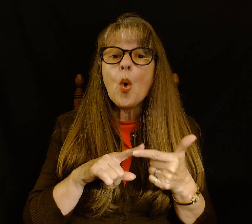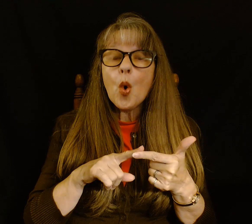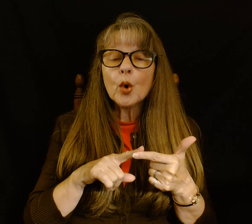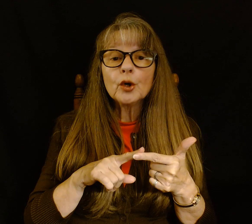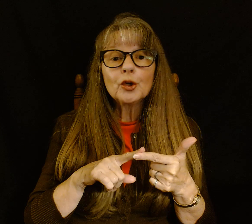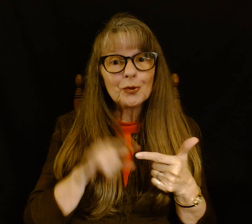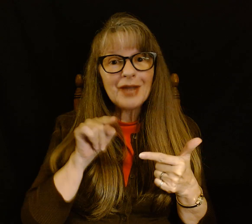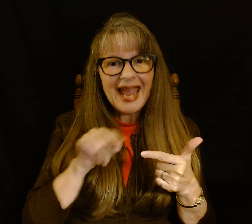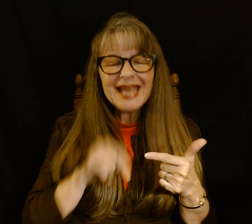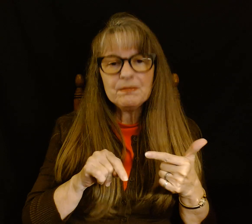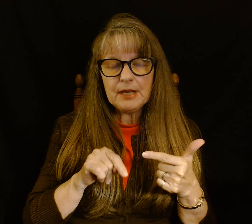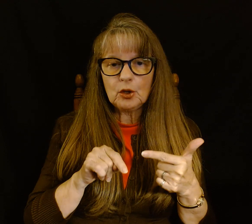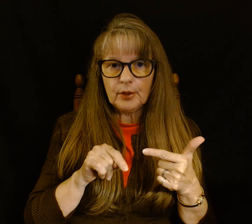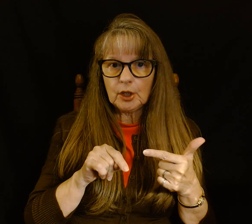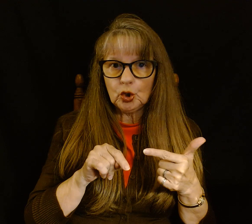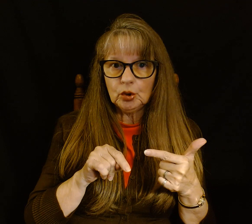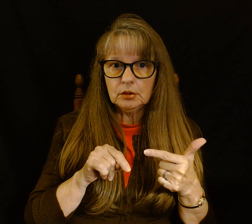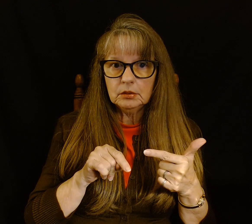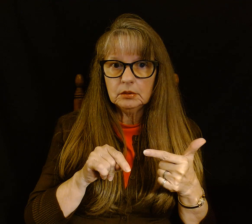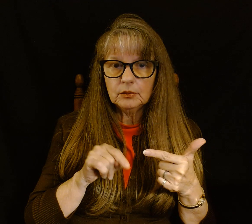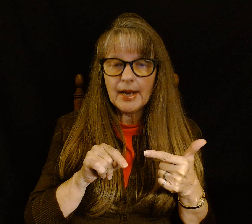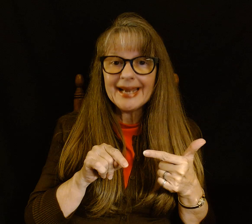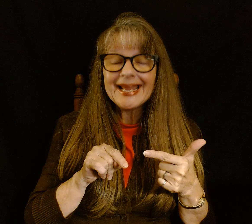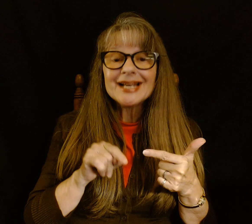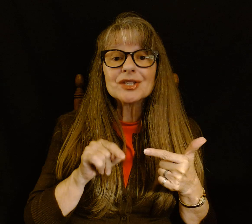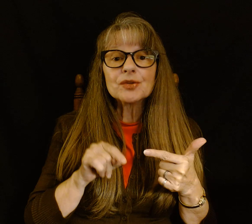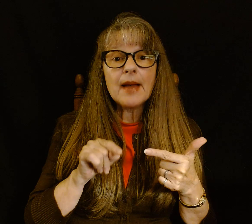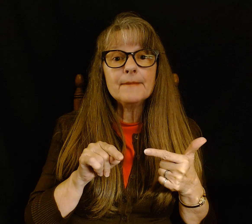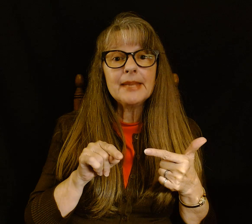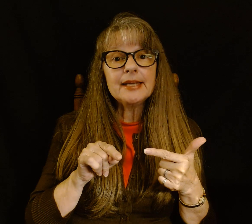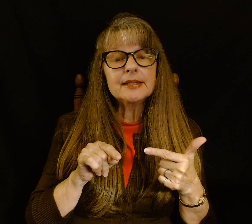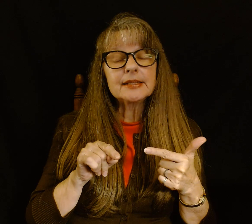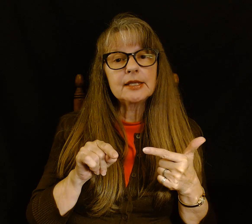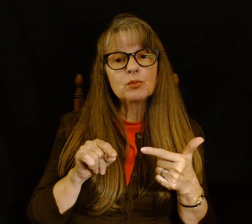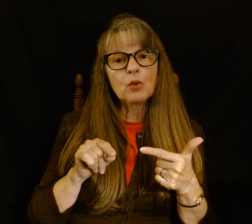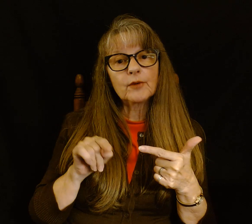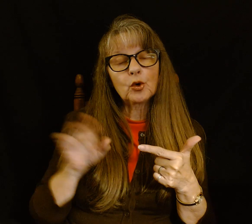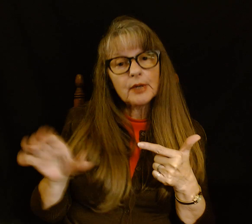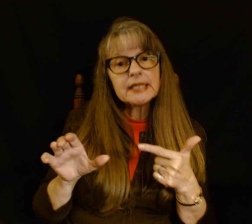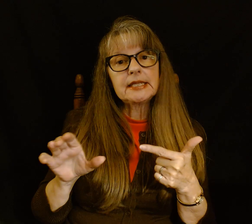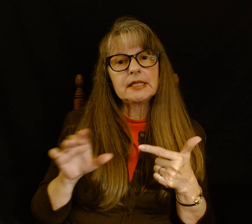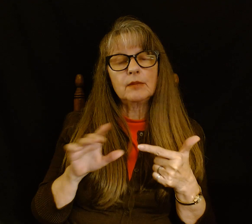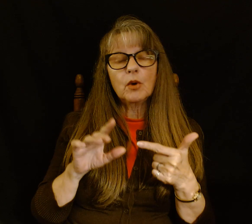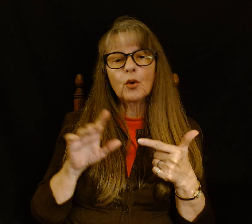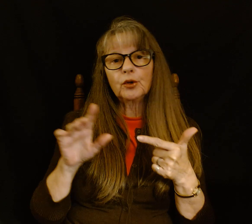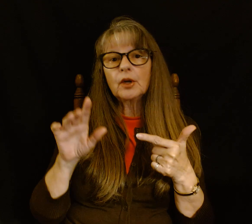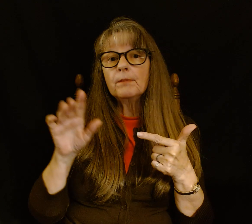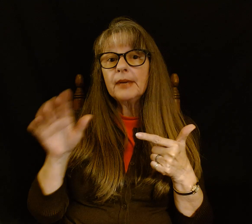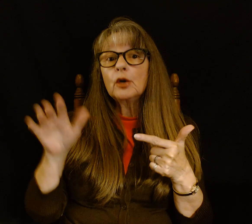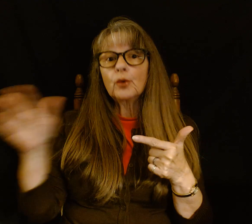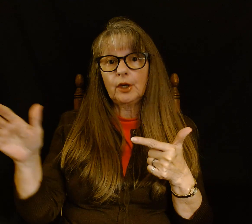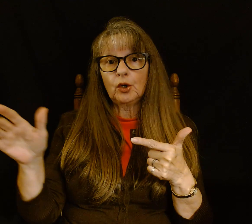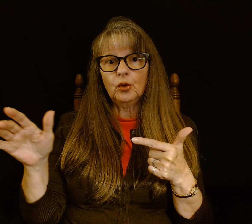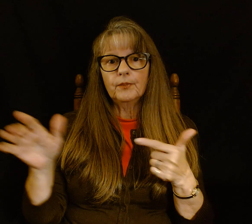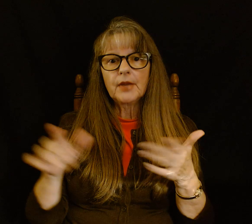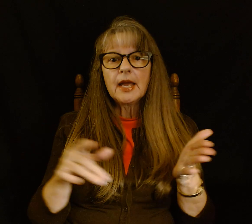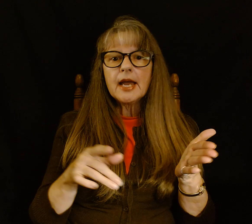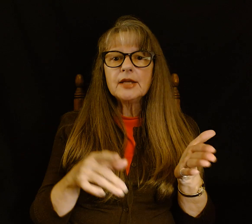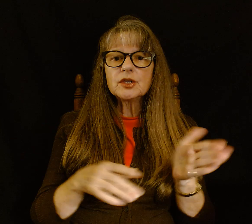Or you can be critical, right? So that means it's more of a criticism, or you can be critical. And so that's